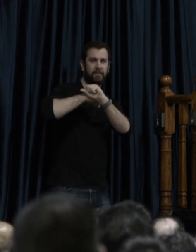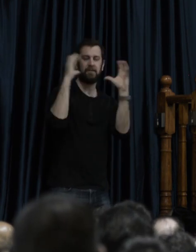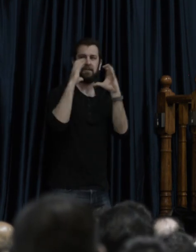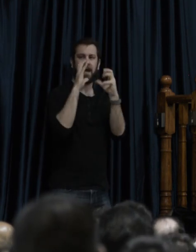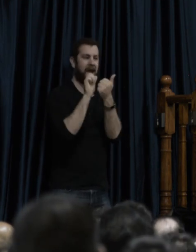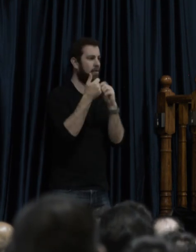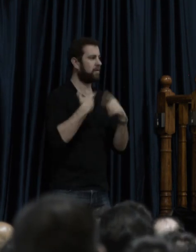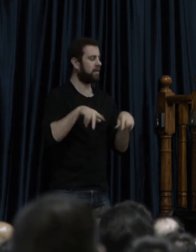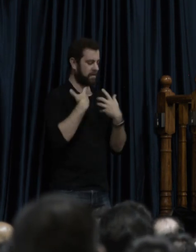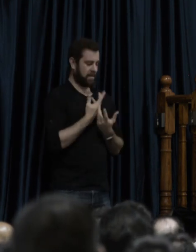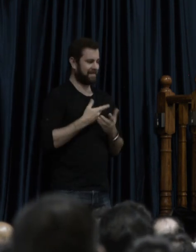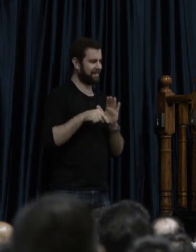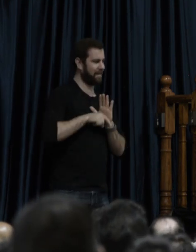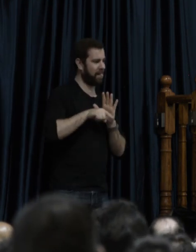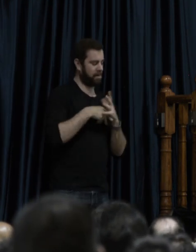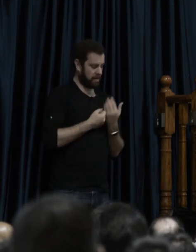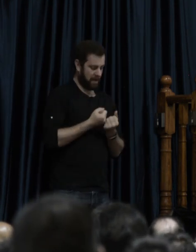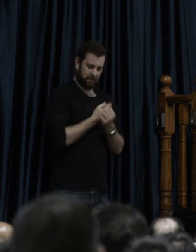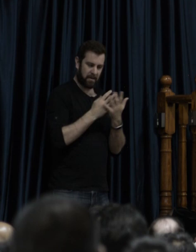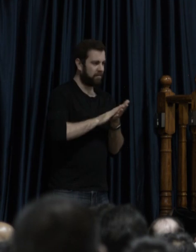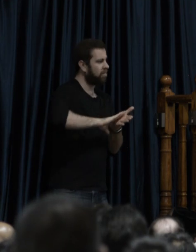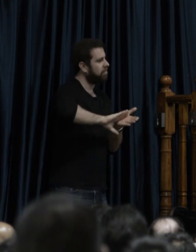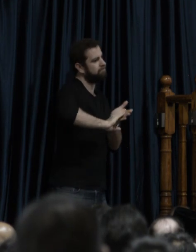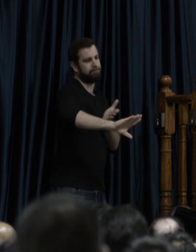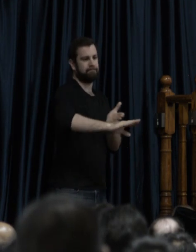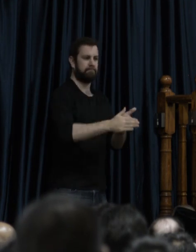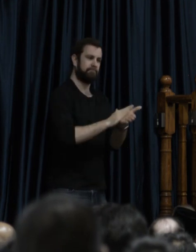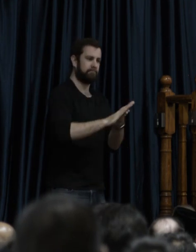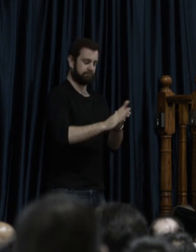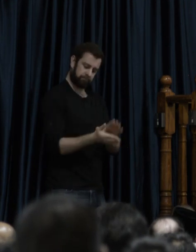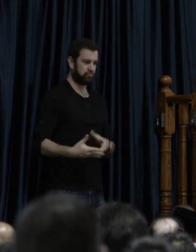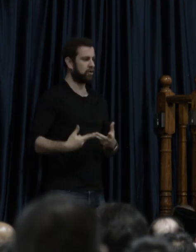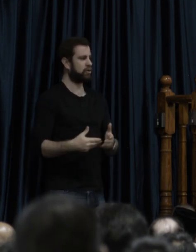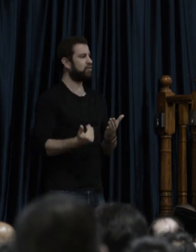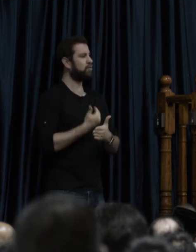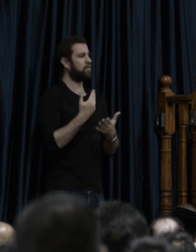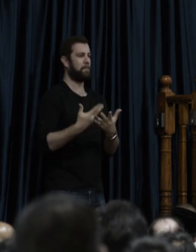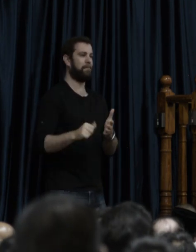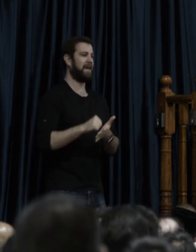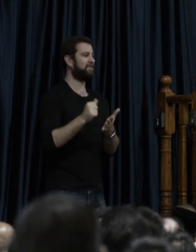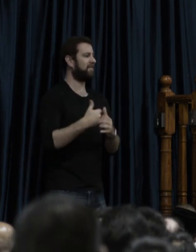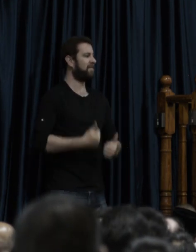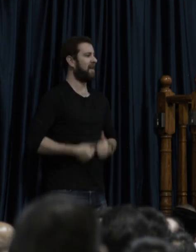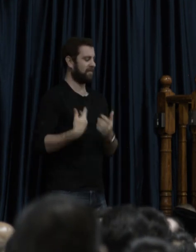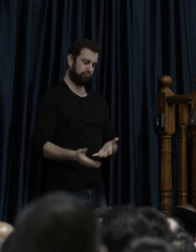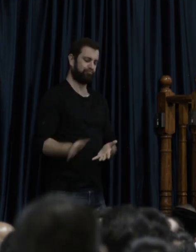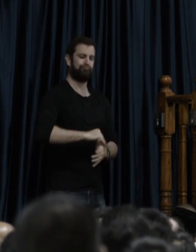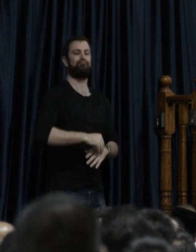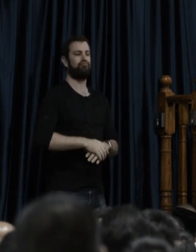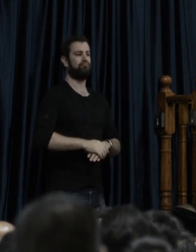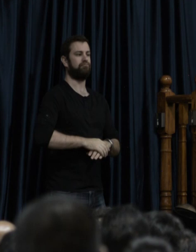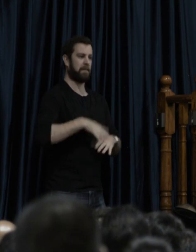out negativity, close the chapter, turn the page, move on, embrace a new page of life, and be light and